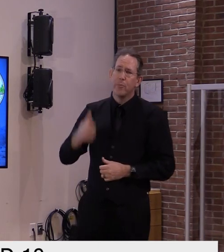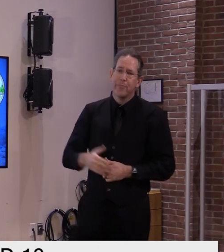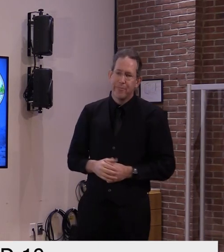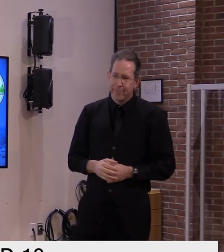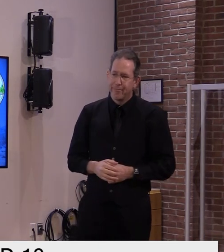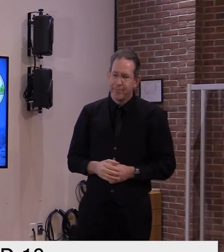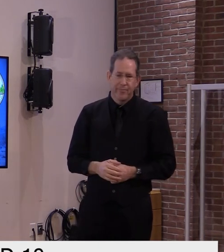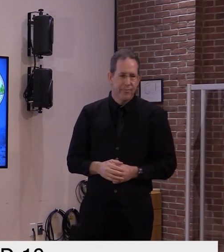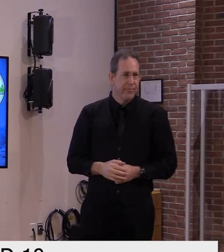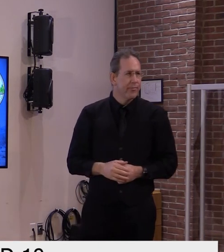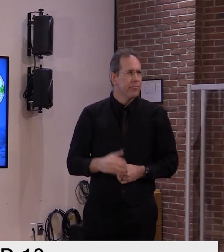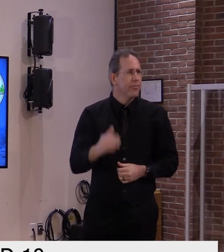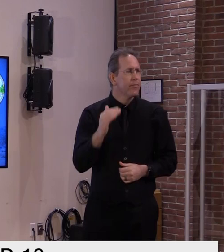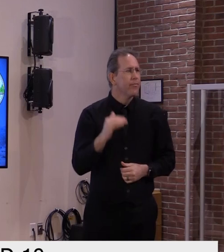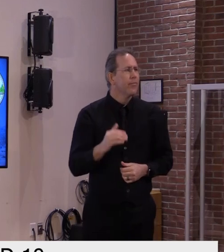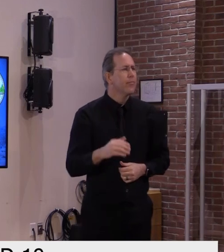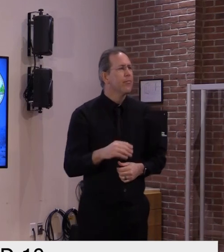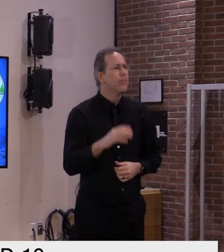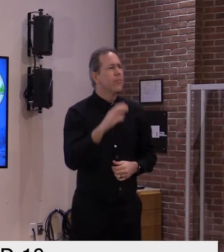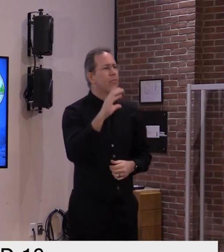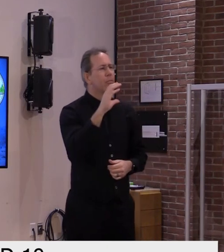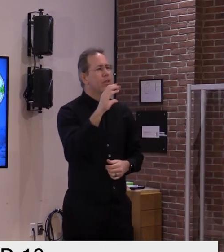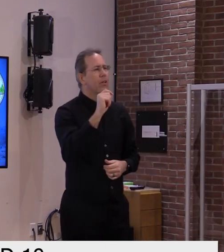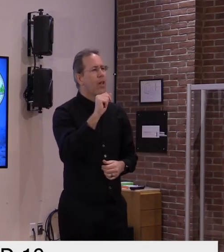Andrew, Caledonian Record.